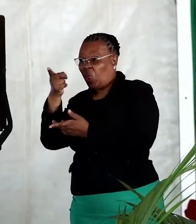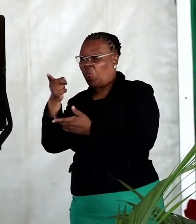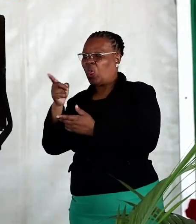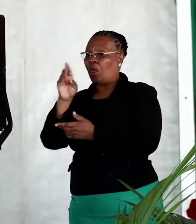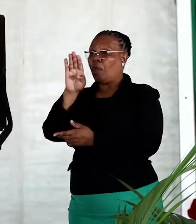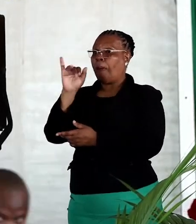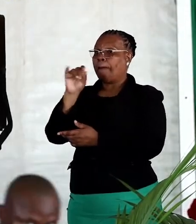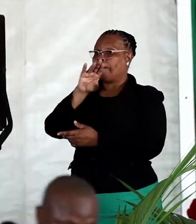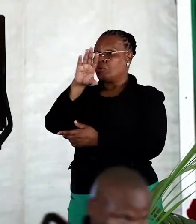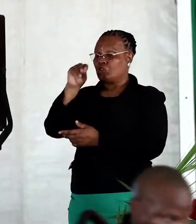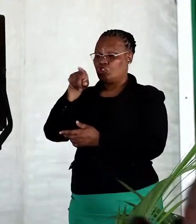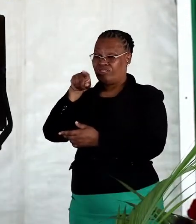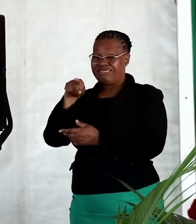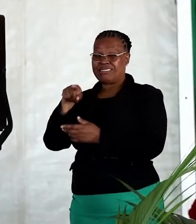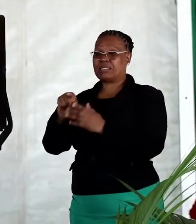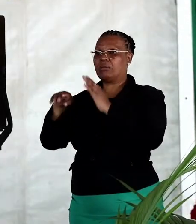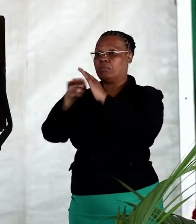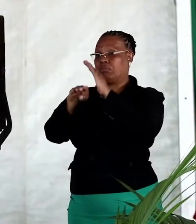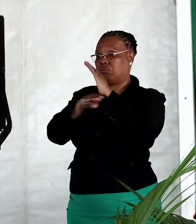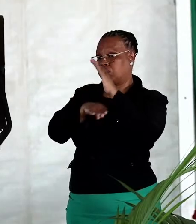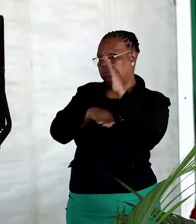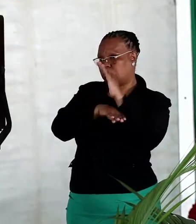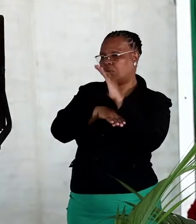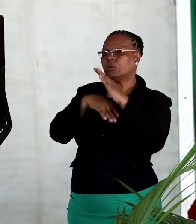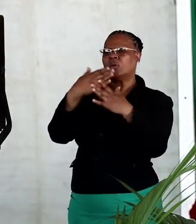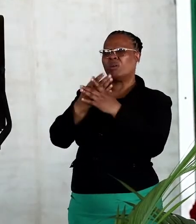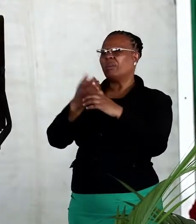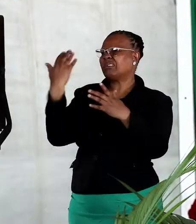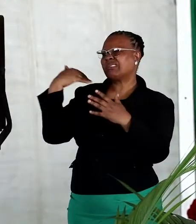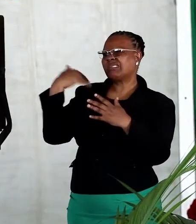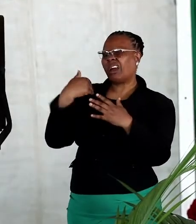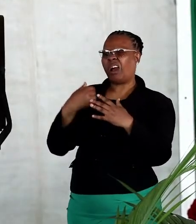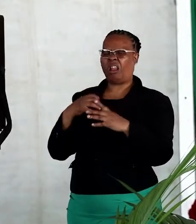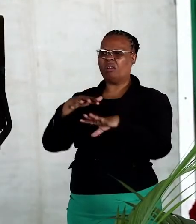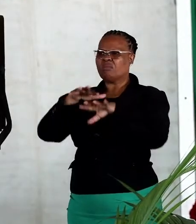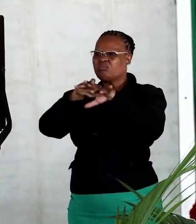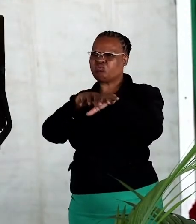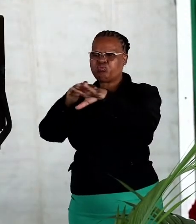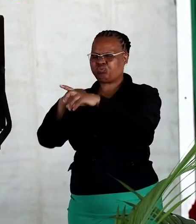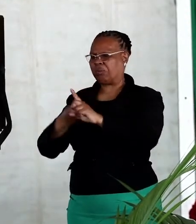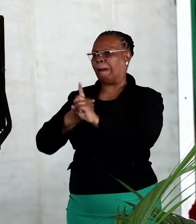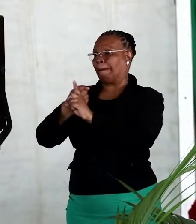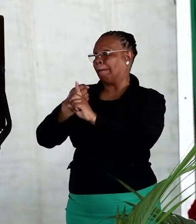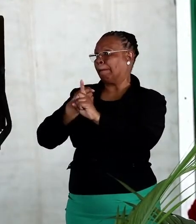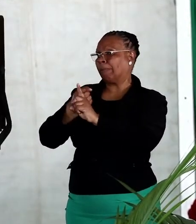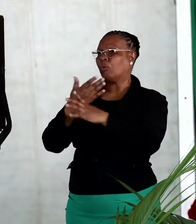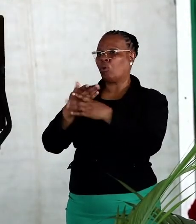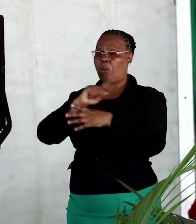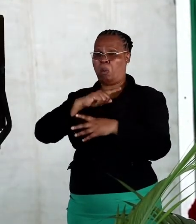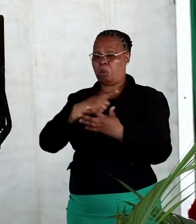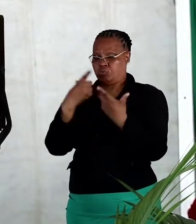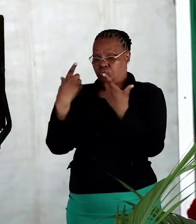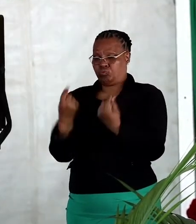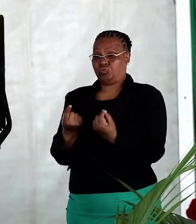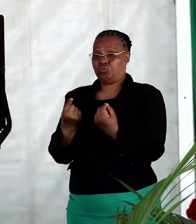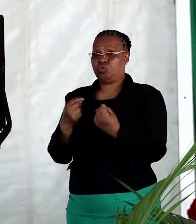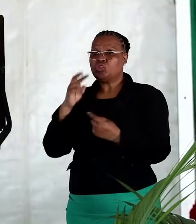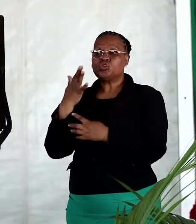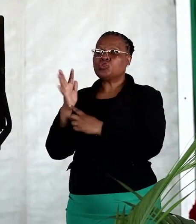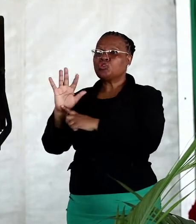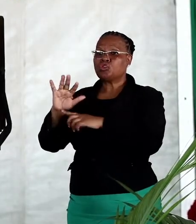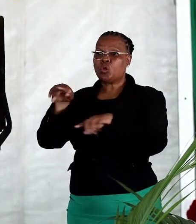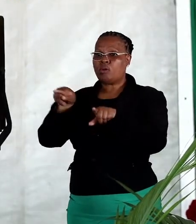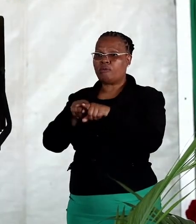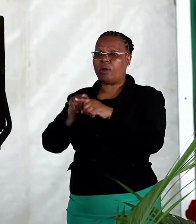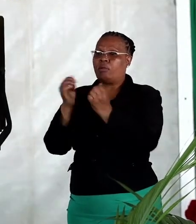an unprovoked act of repression, we understand the significance of the event in our journey towards